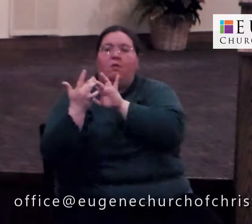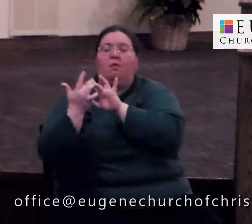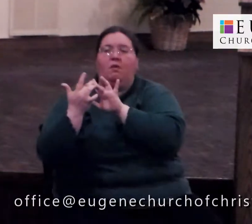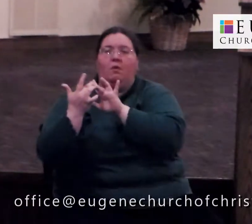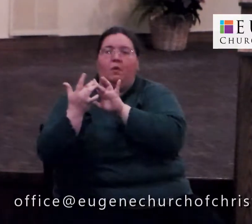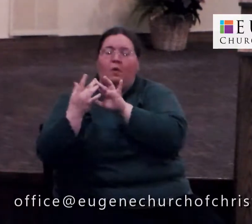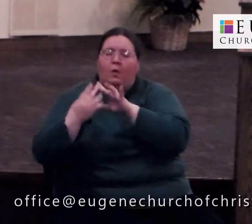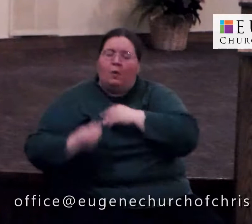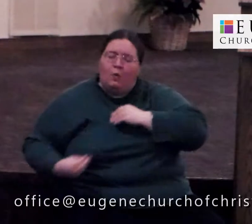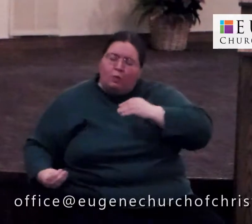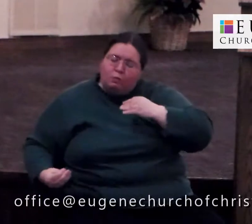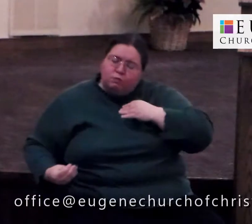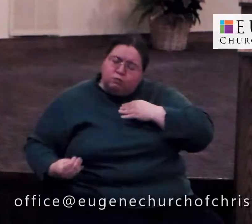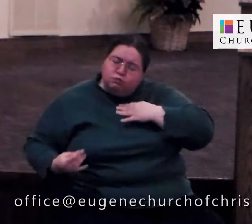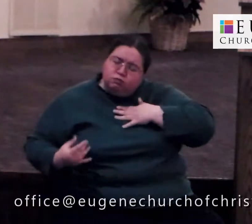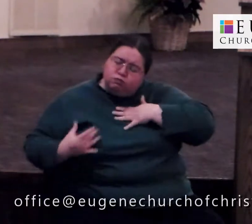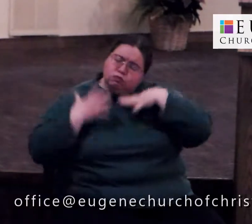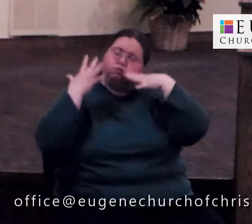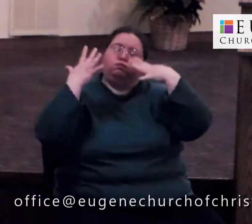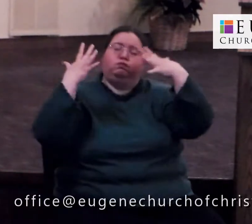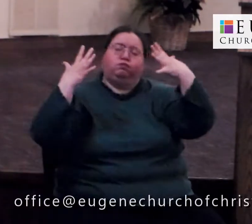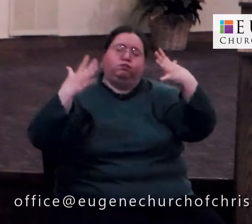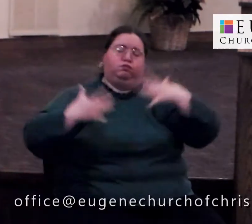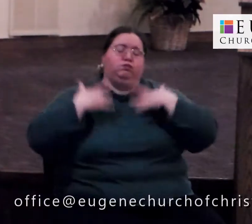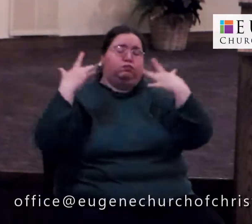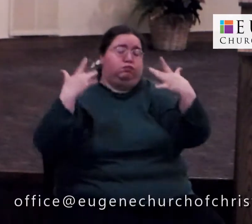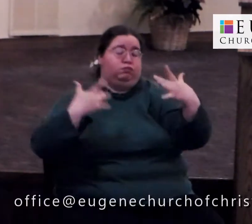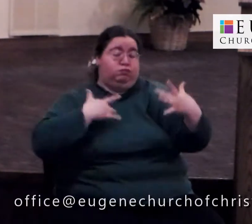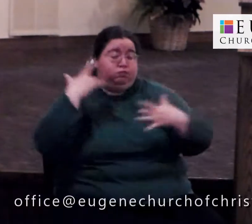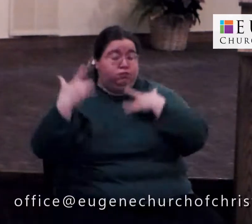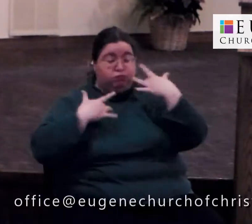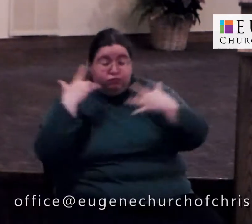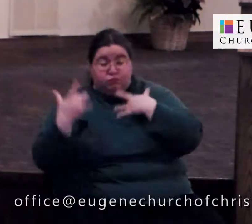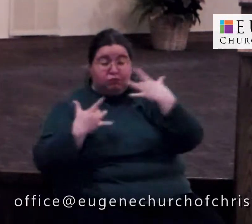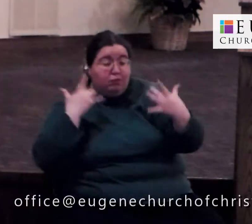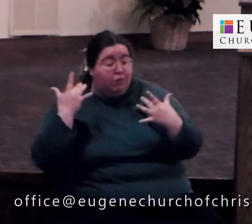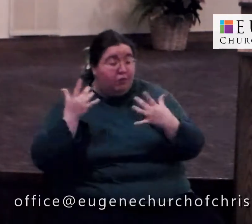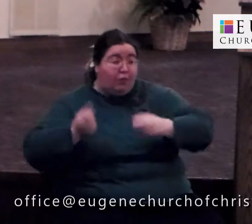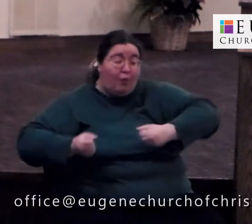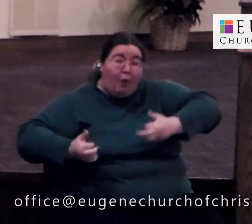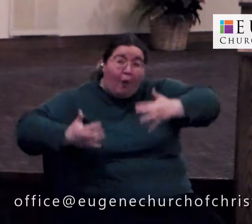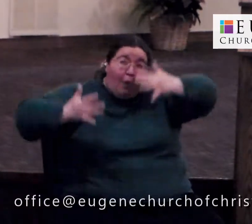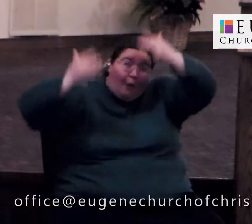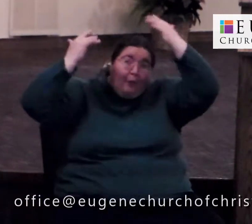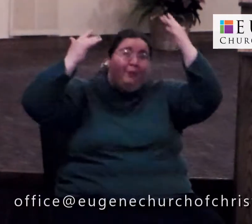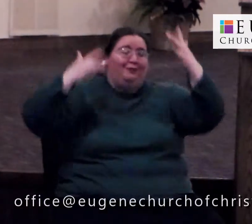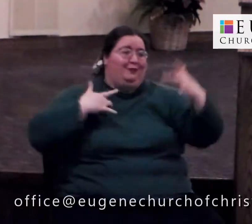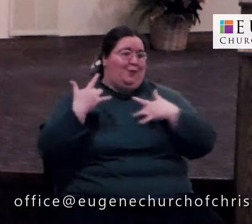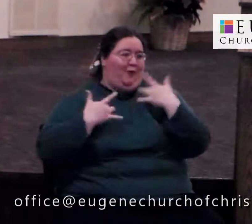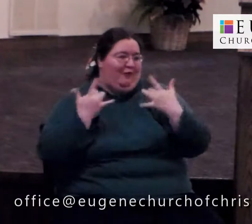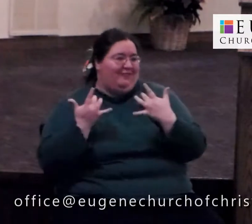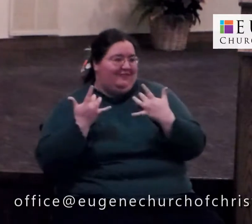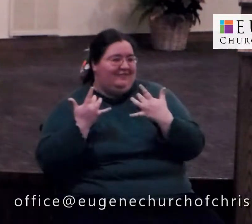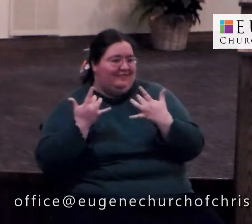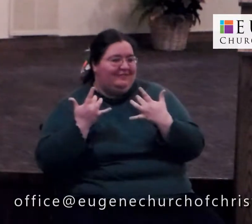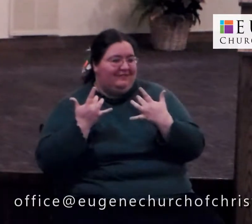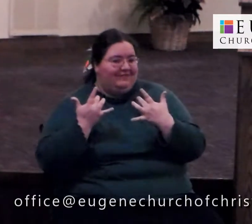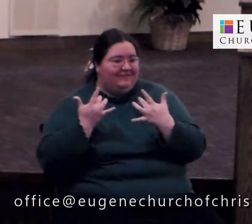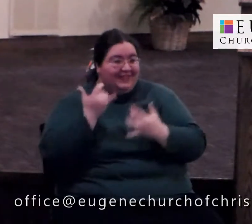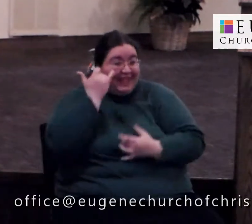response to that should be joy like we cannot explain. If your life is not joyous because of